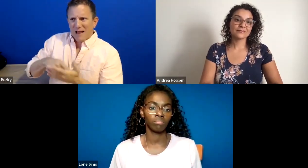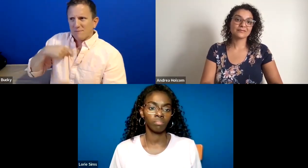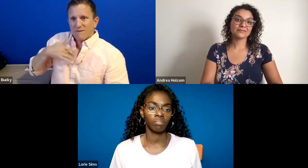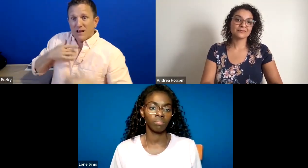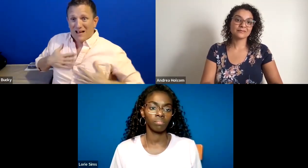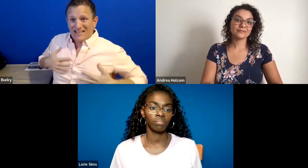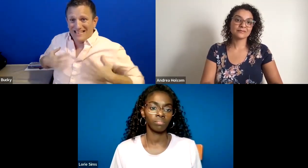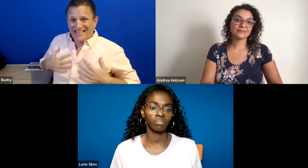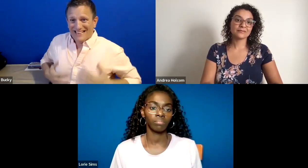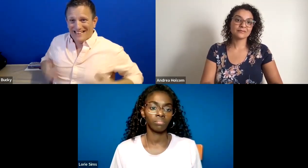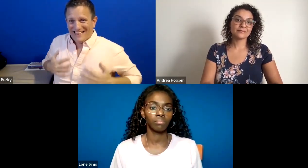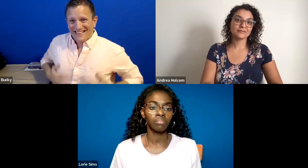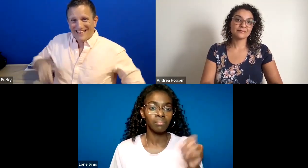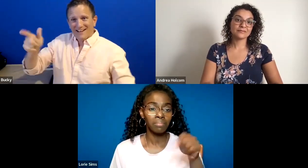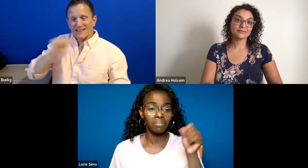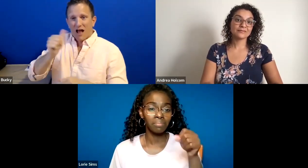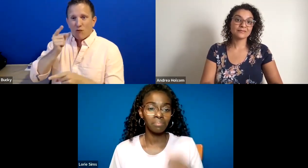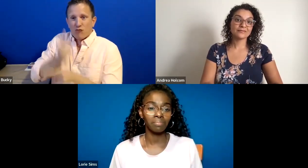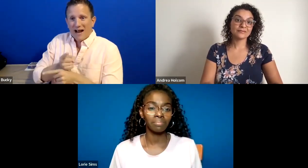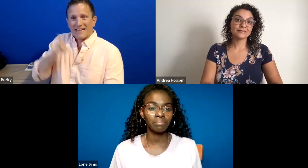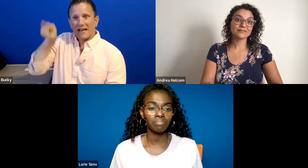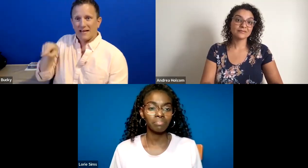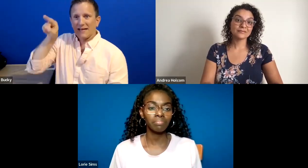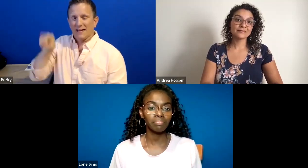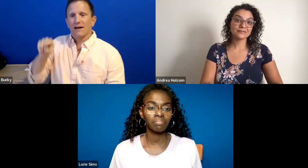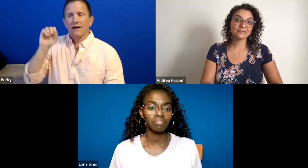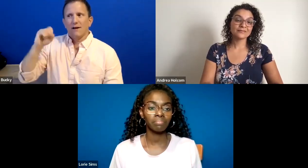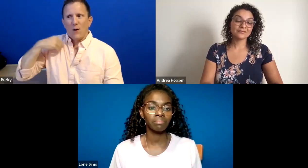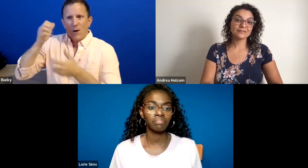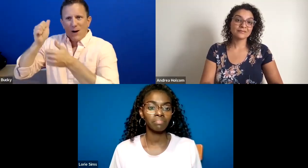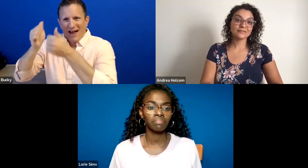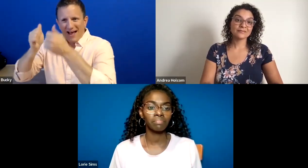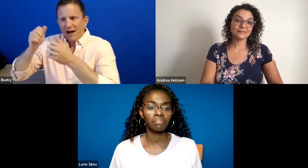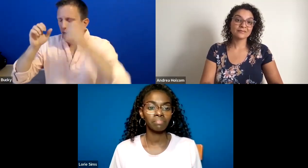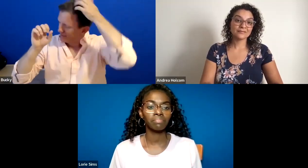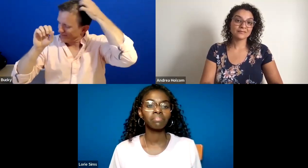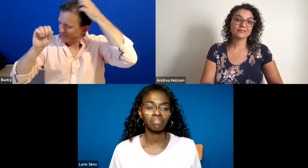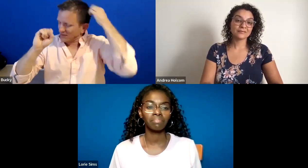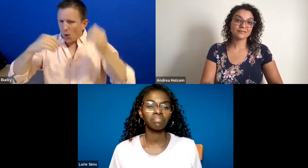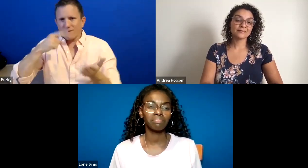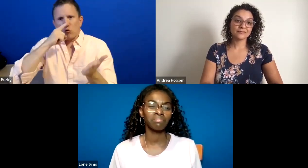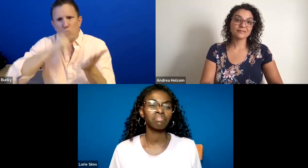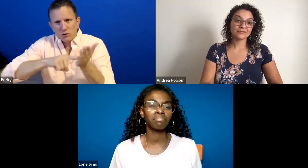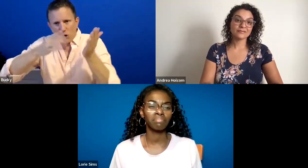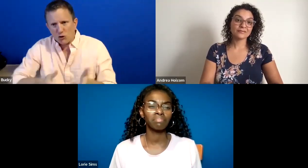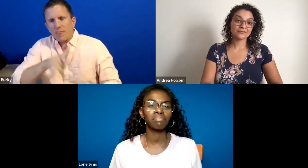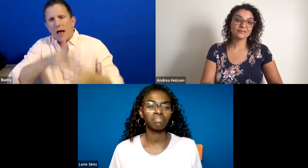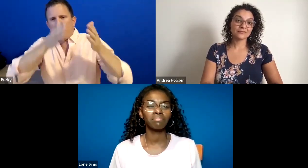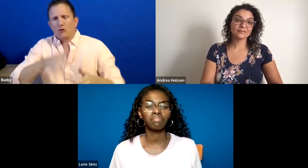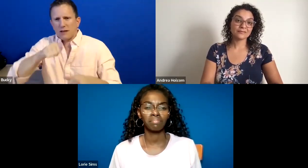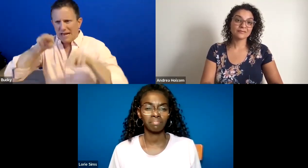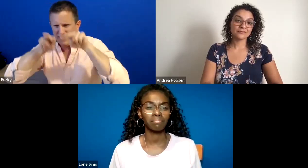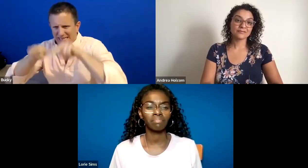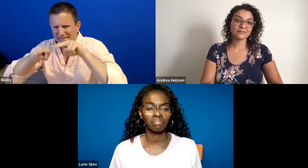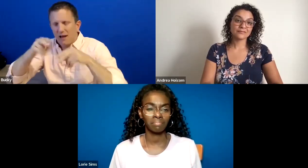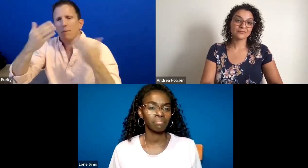off? It's not really direct representation. So it leaves a lot of conflicting feelings within me when I think about